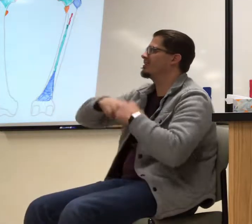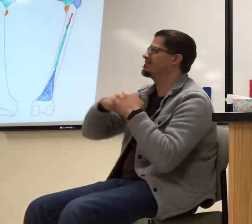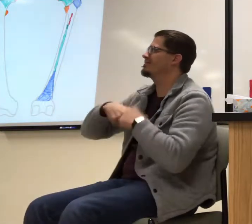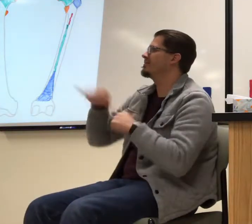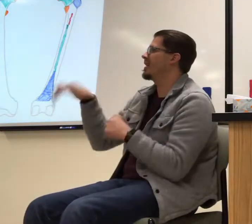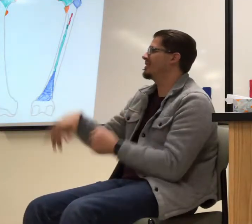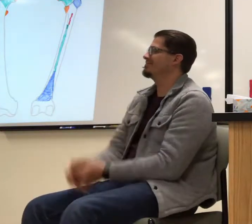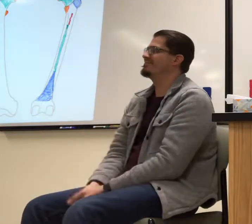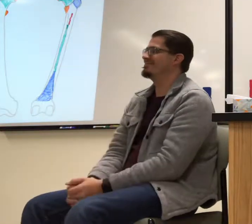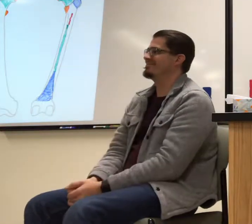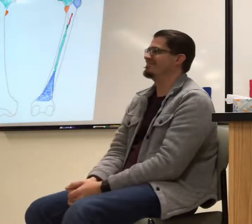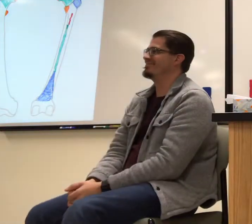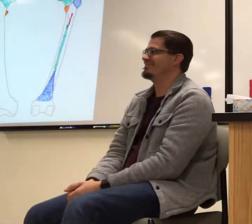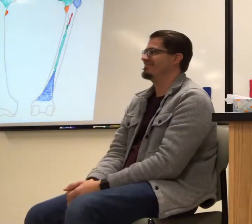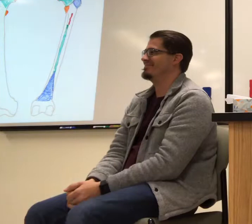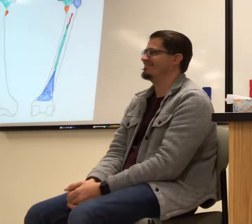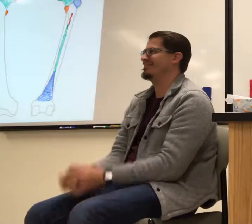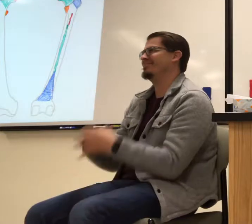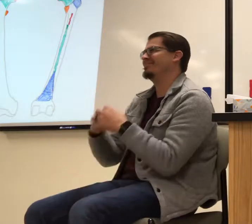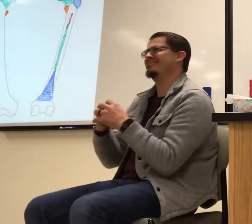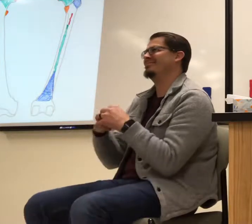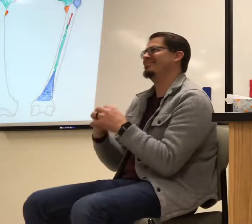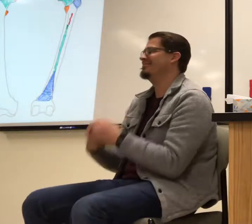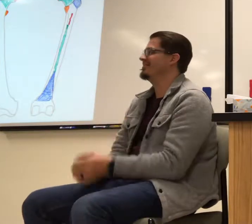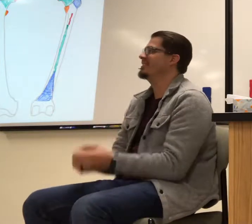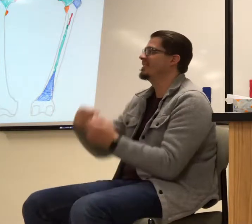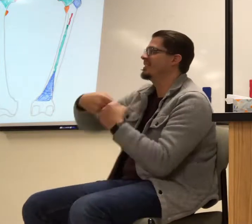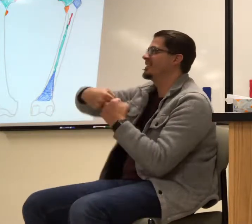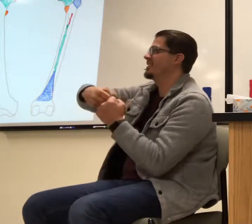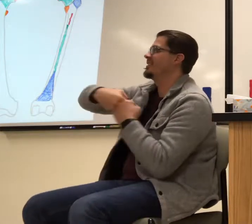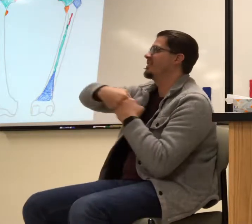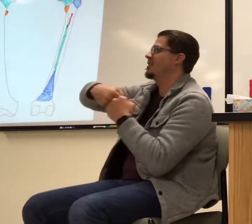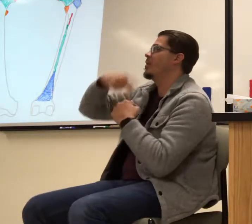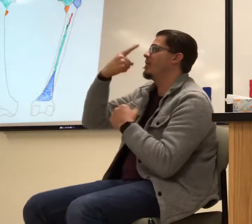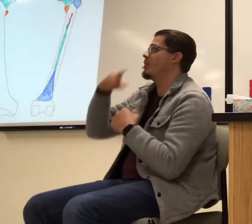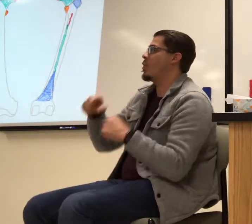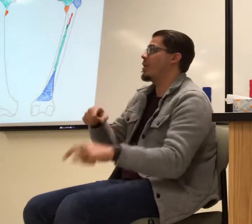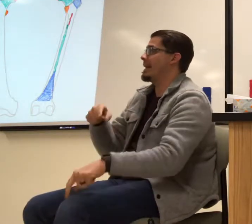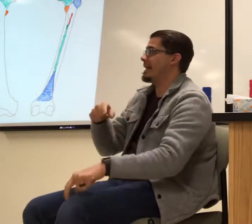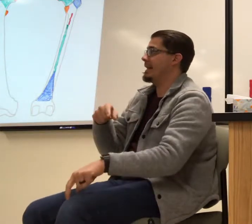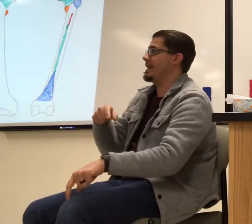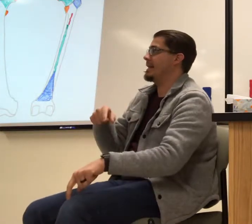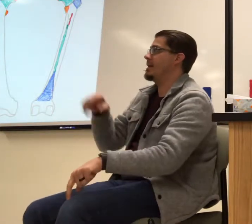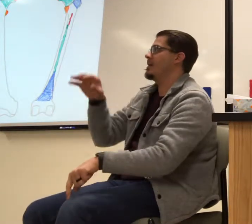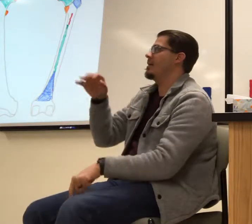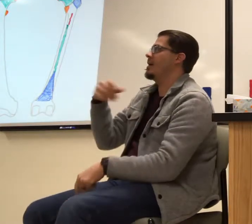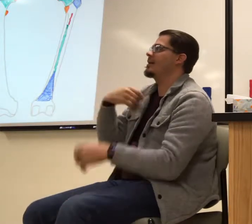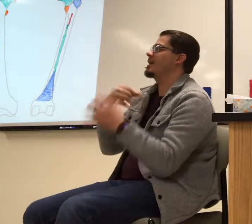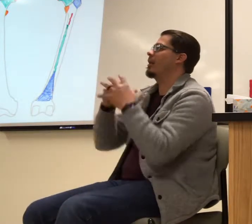Widen for knee